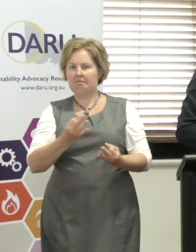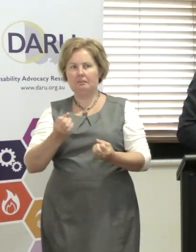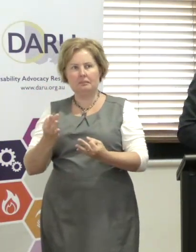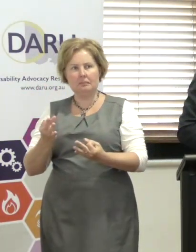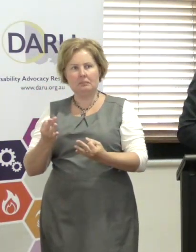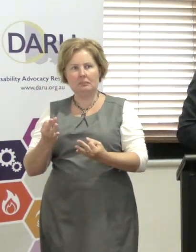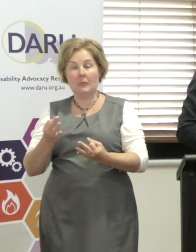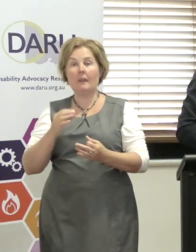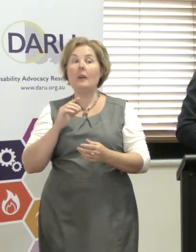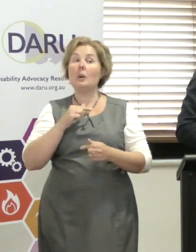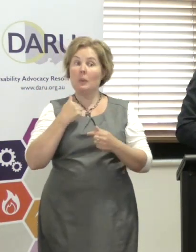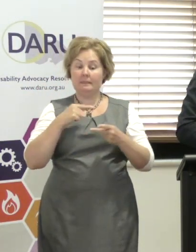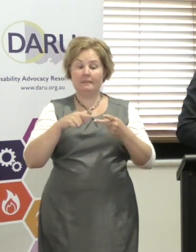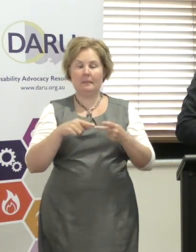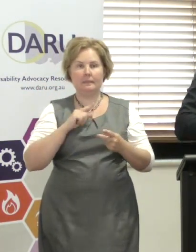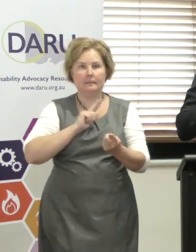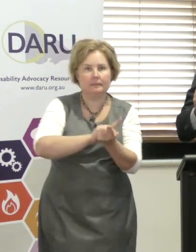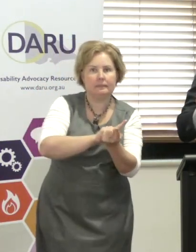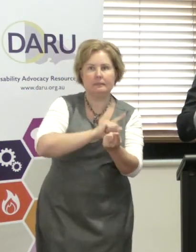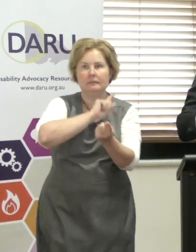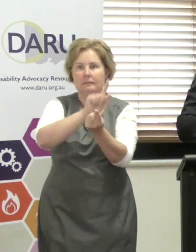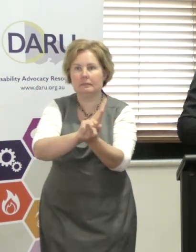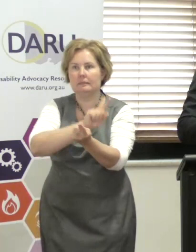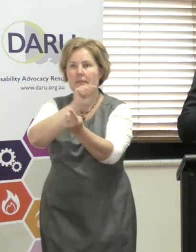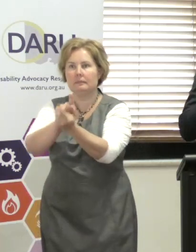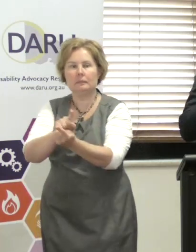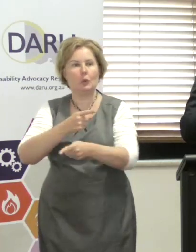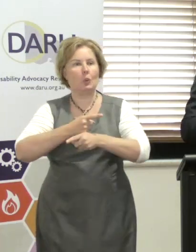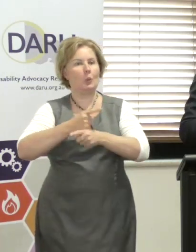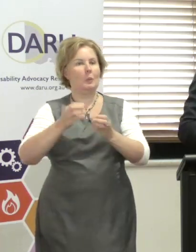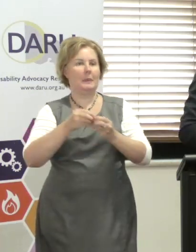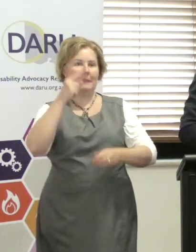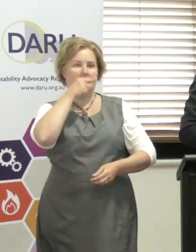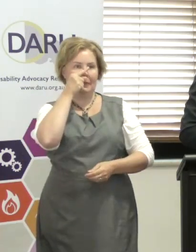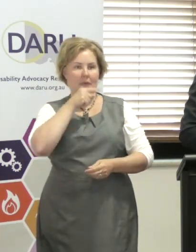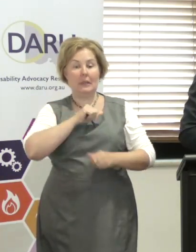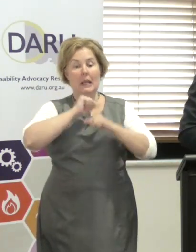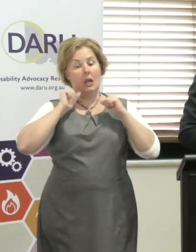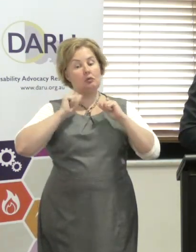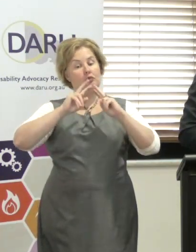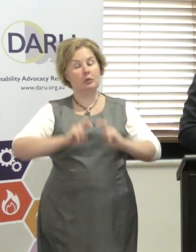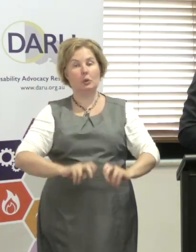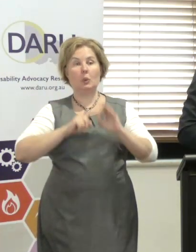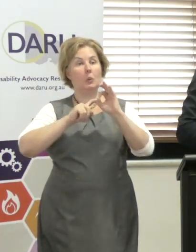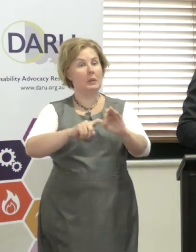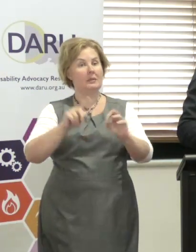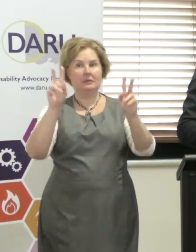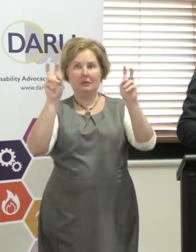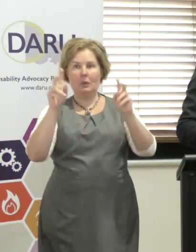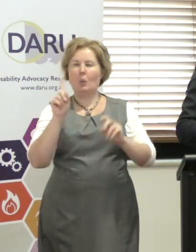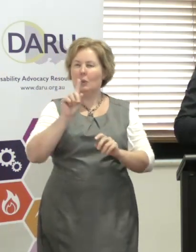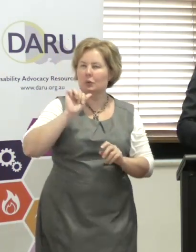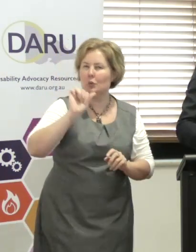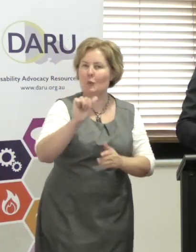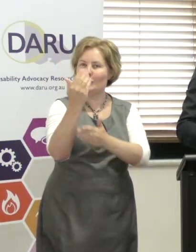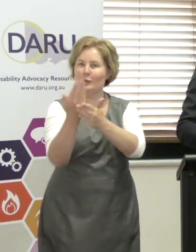to people. And our research question was, one, what is your story? Tell us your story.